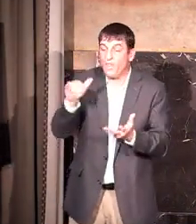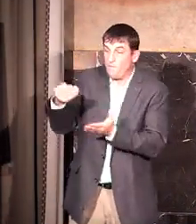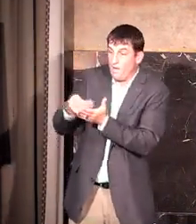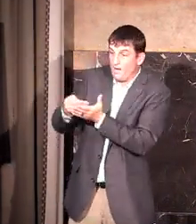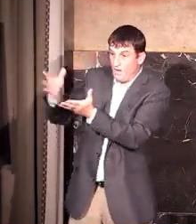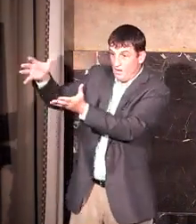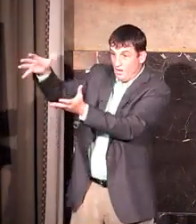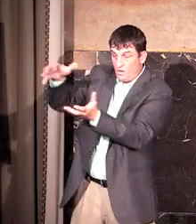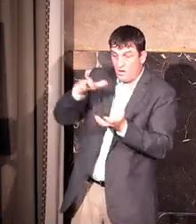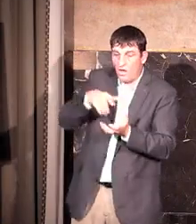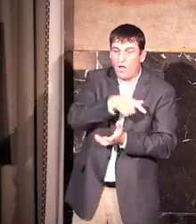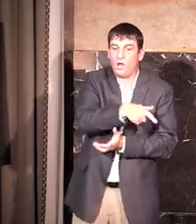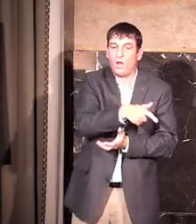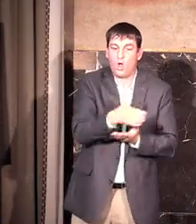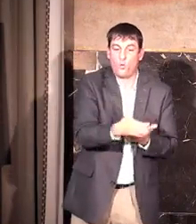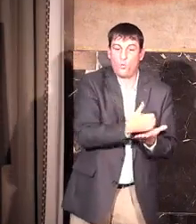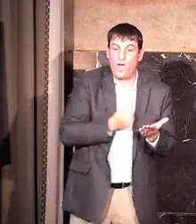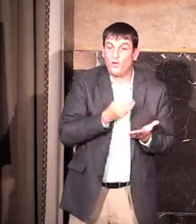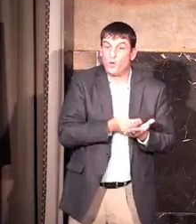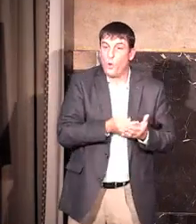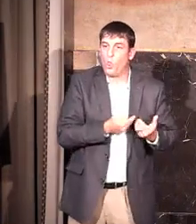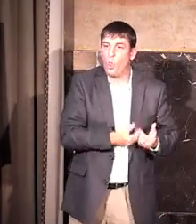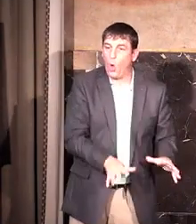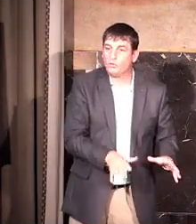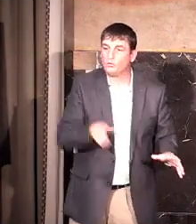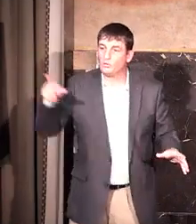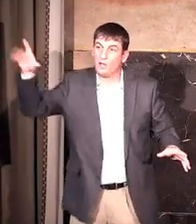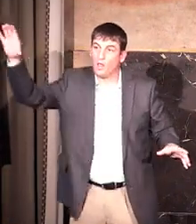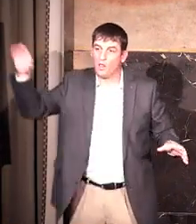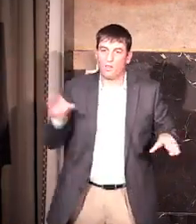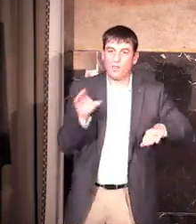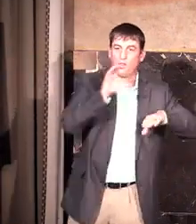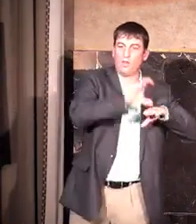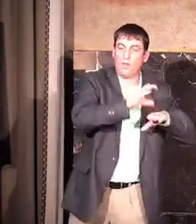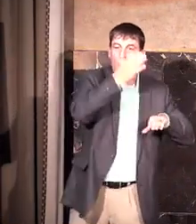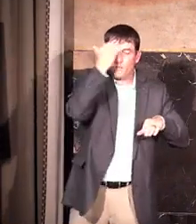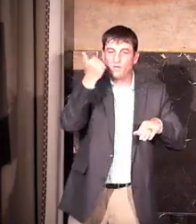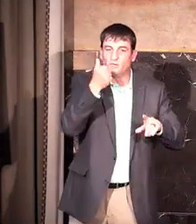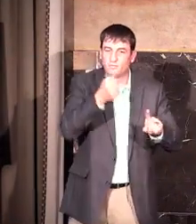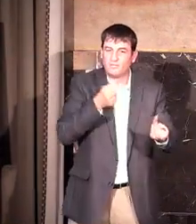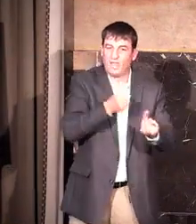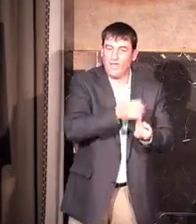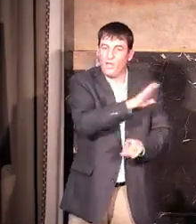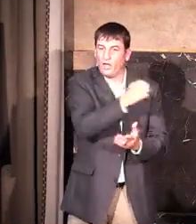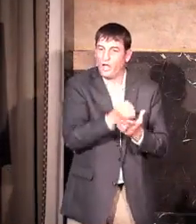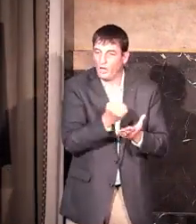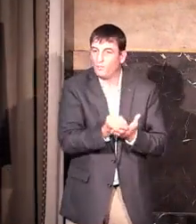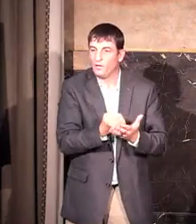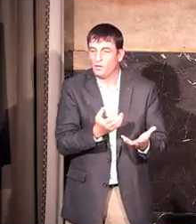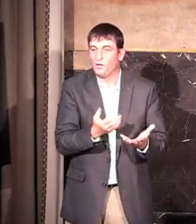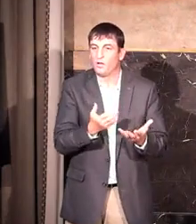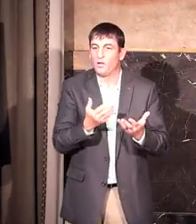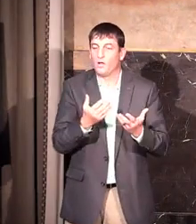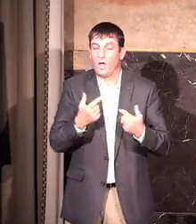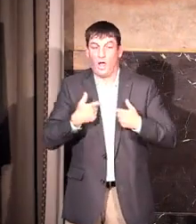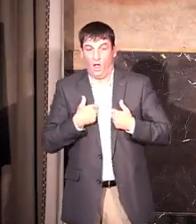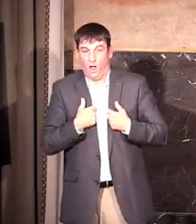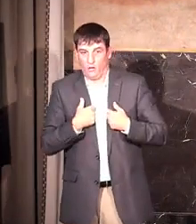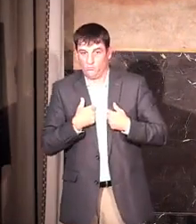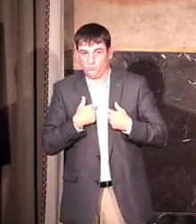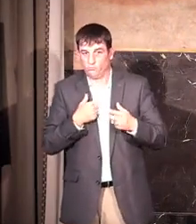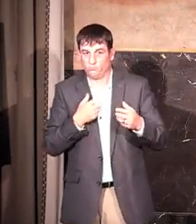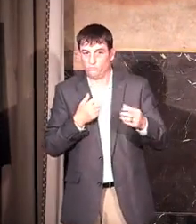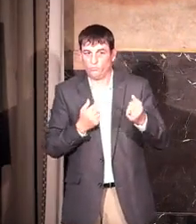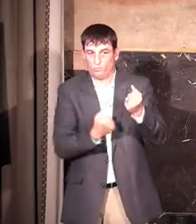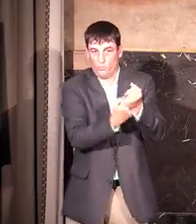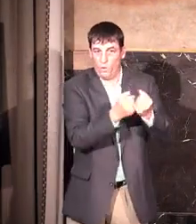revenue that was lost because of the hit to the economy caused by the public health emergency. I joined them in that. We have